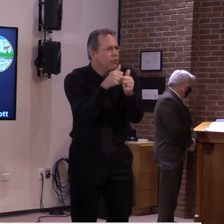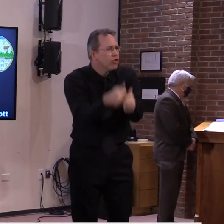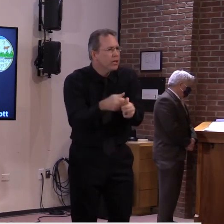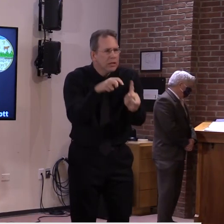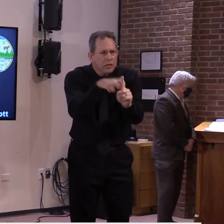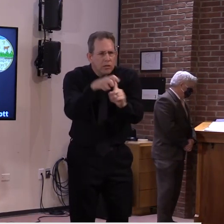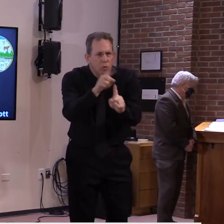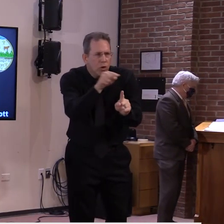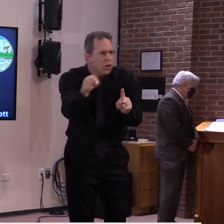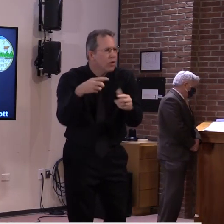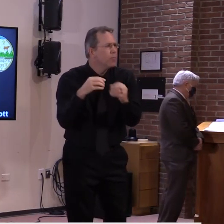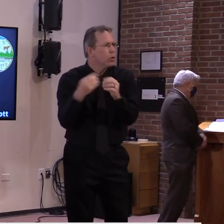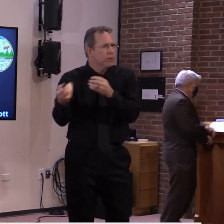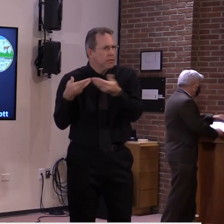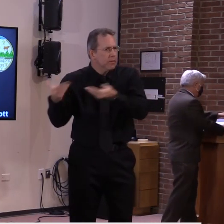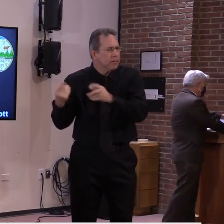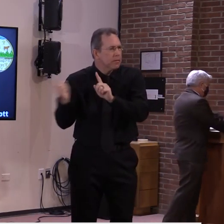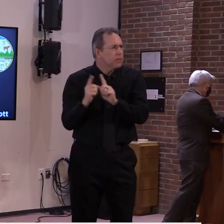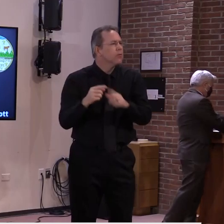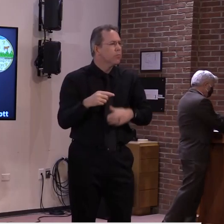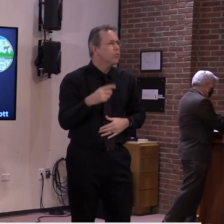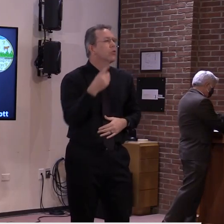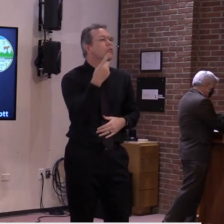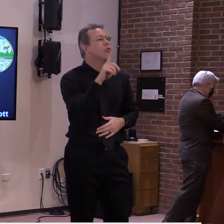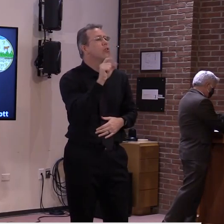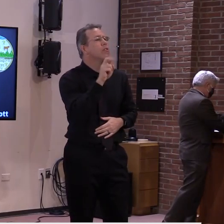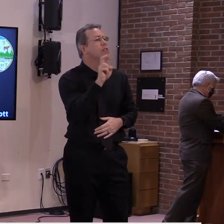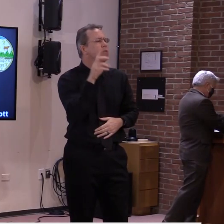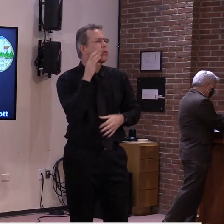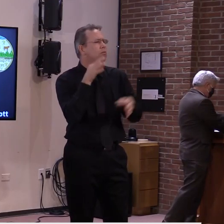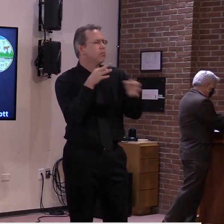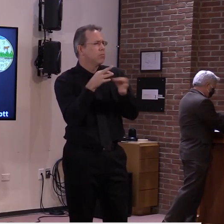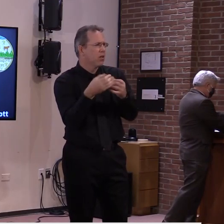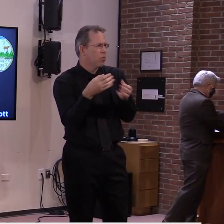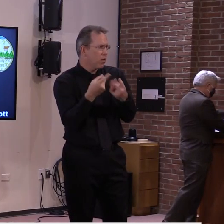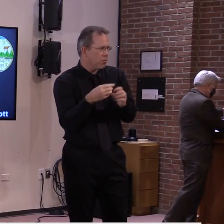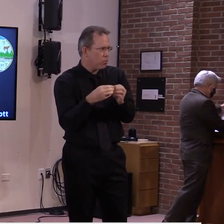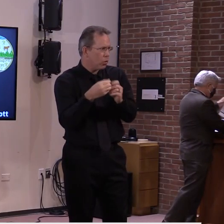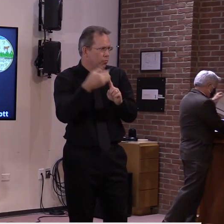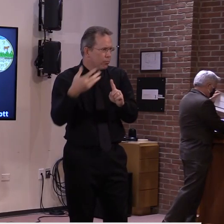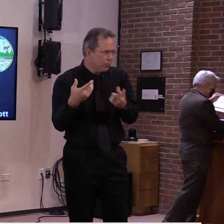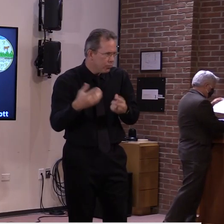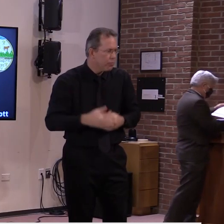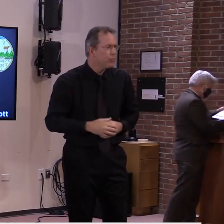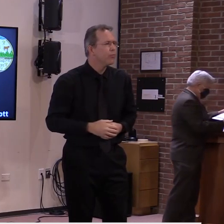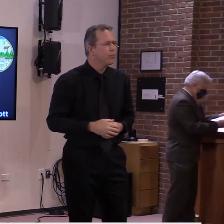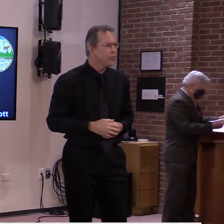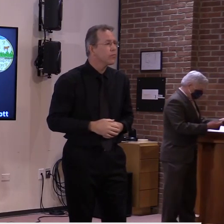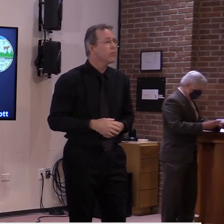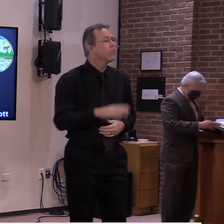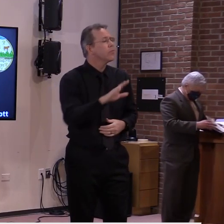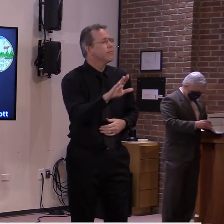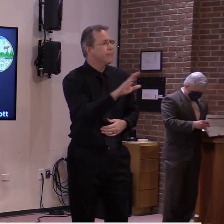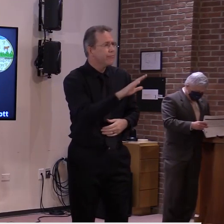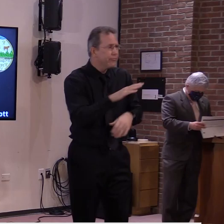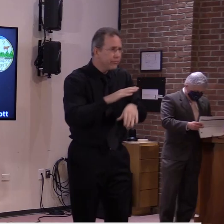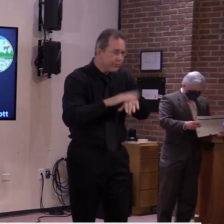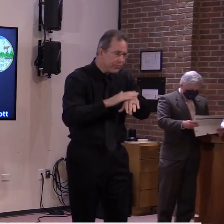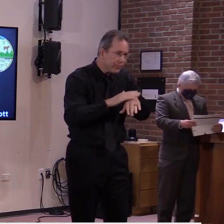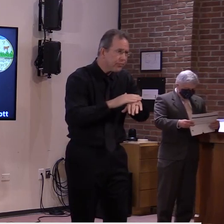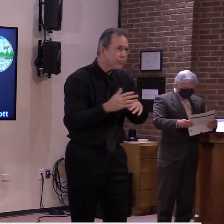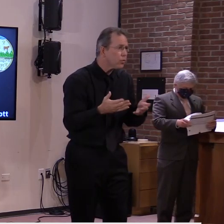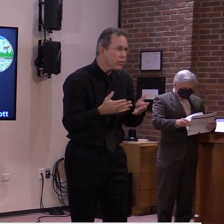moment. But let me just say, we hope these are precautionary steps and won't be